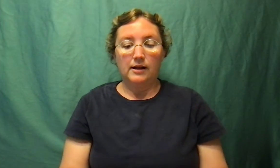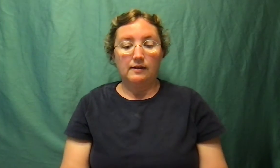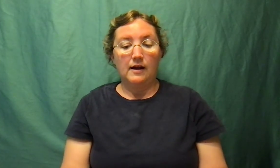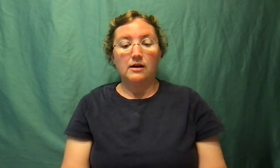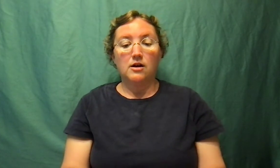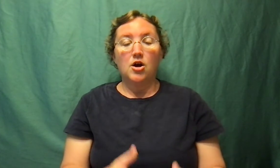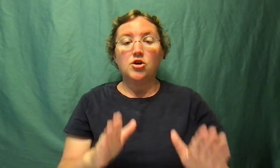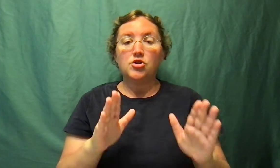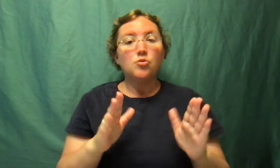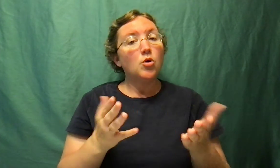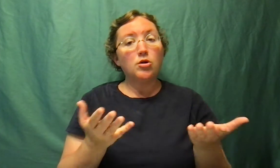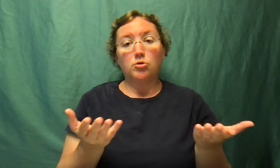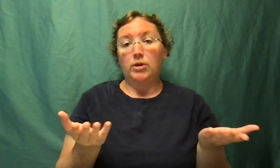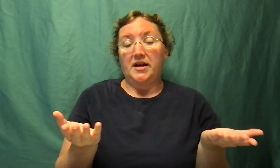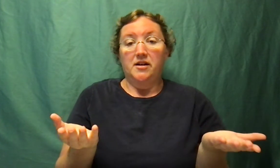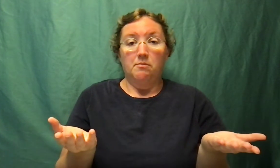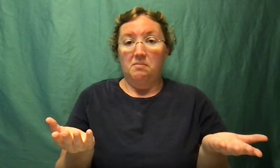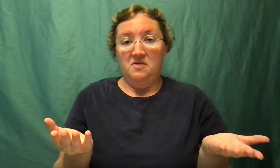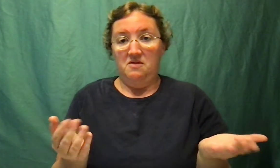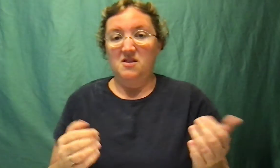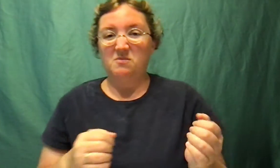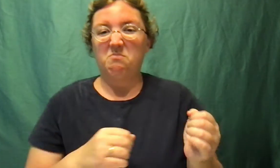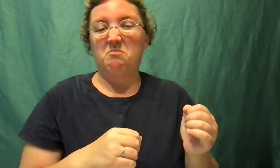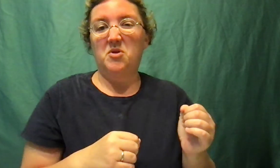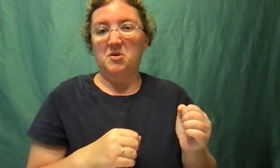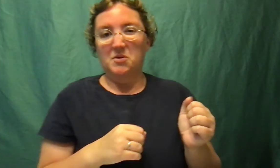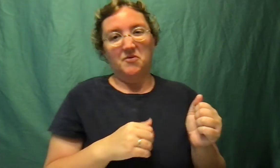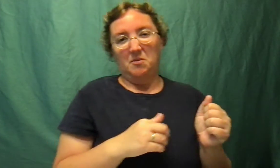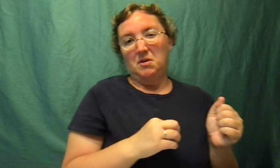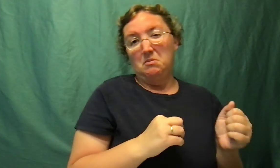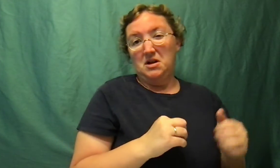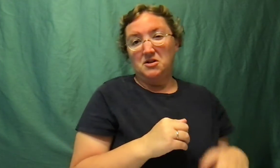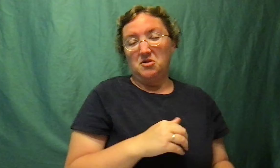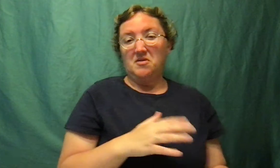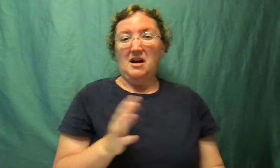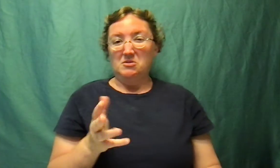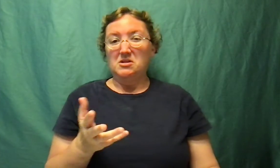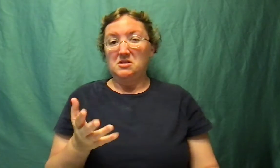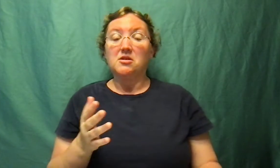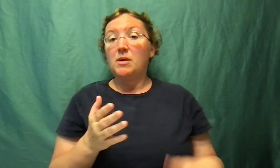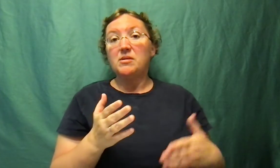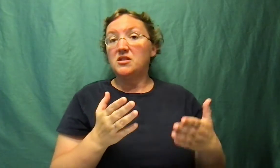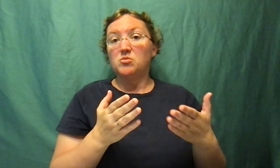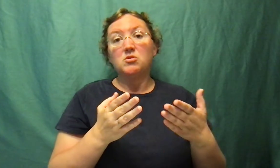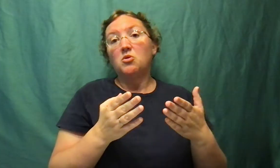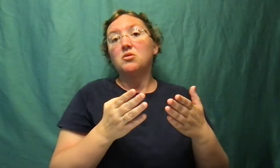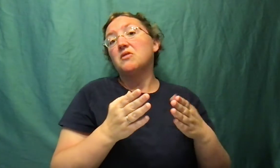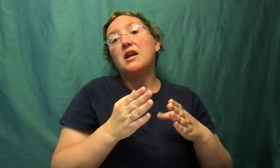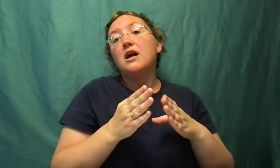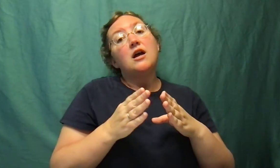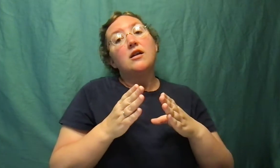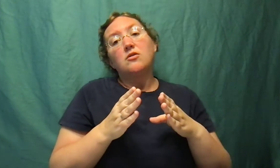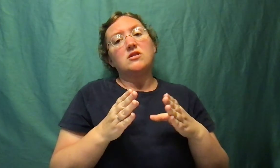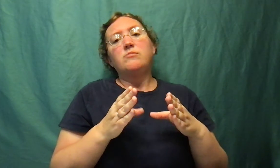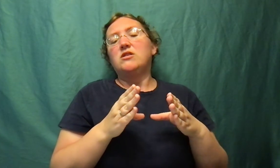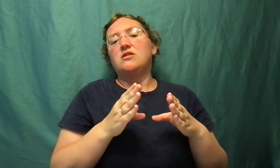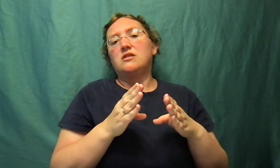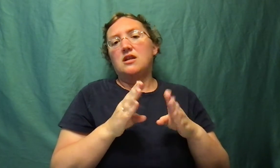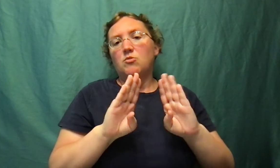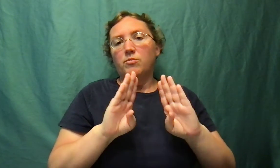that. To rollerblade, this book was from the mid-2000s, so maybe this was cooler then. Don't see much of this anymore, but